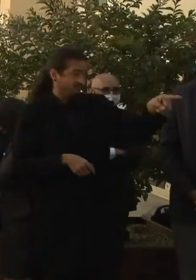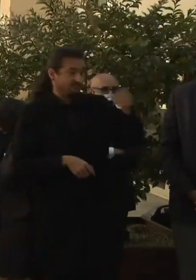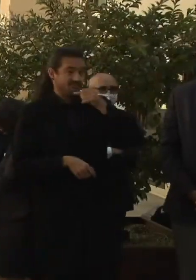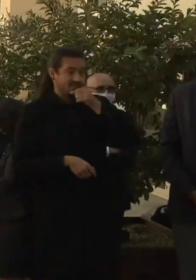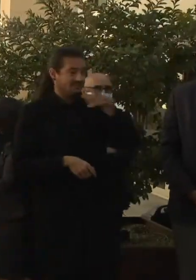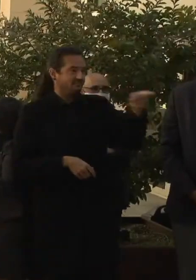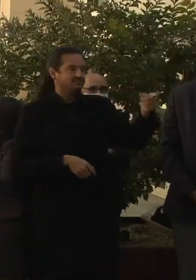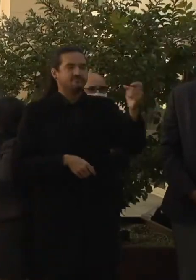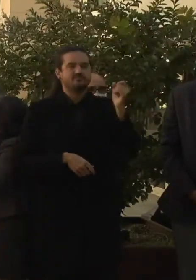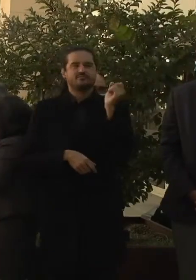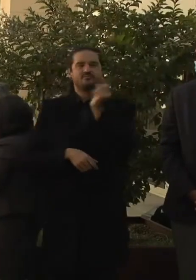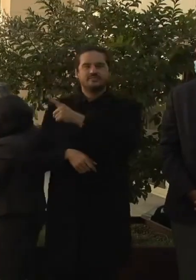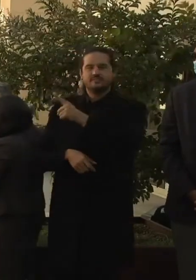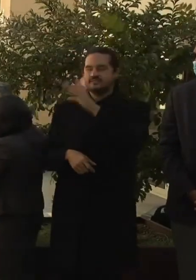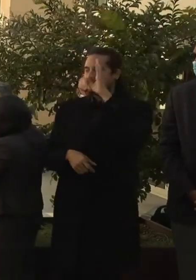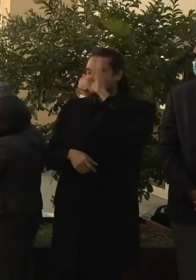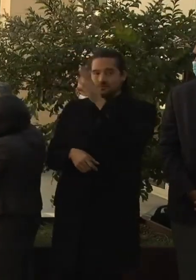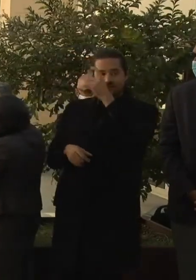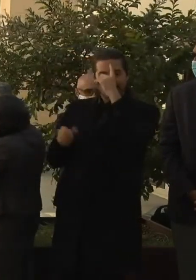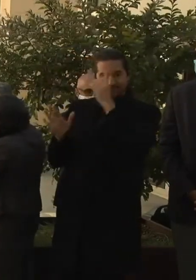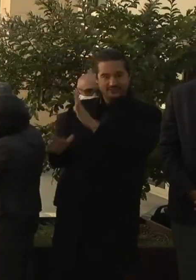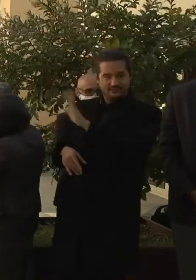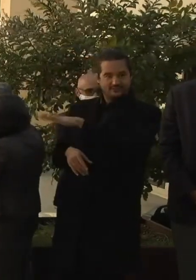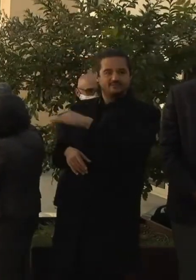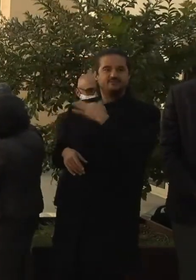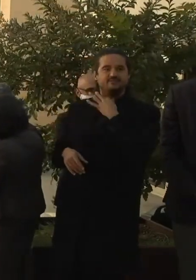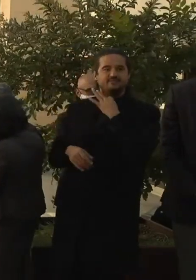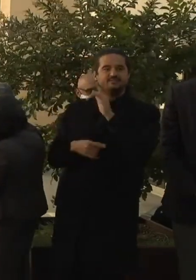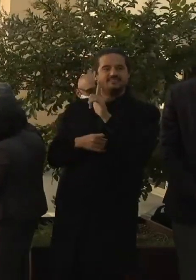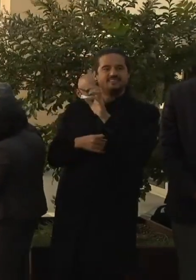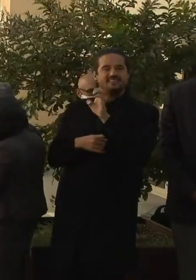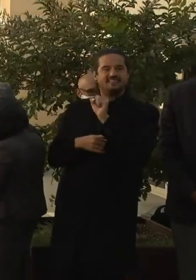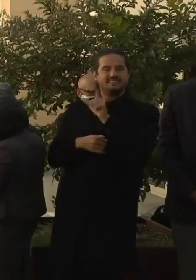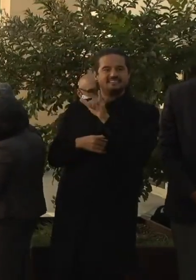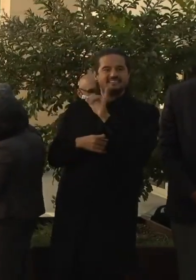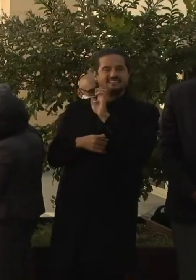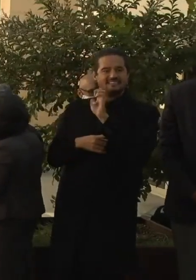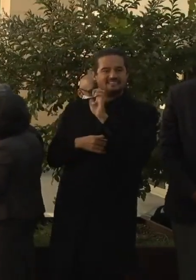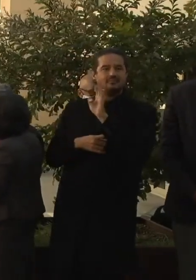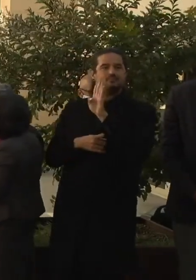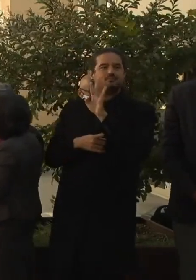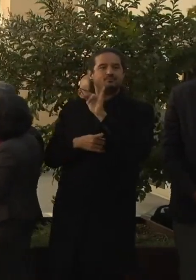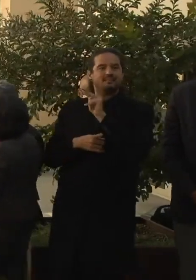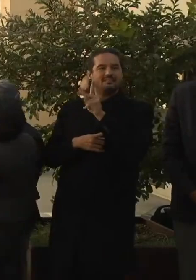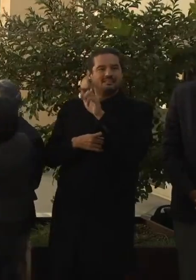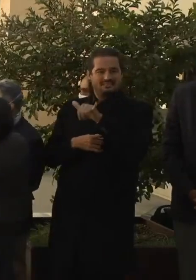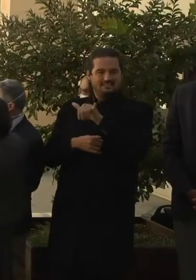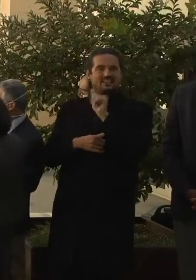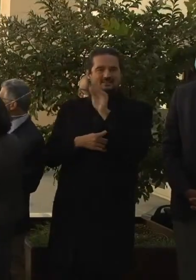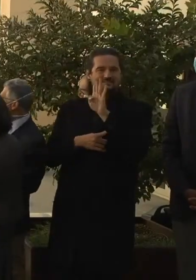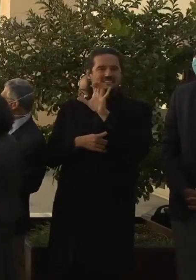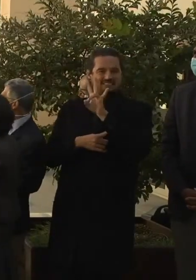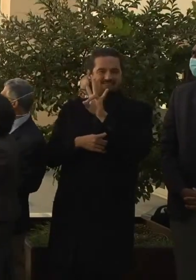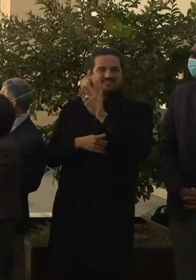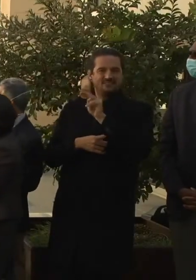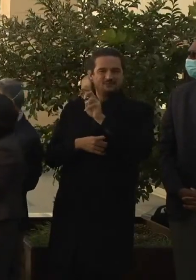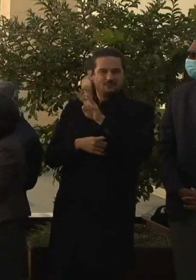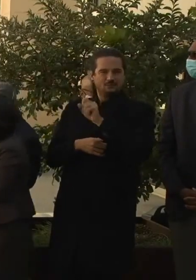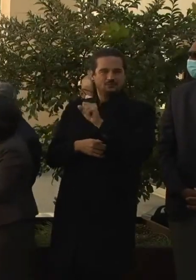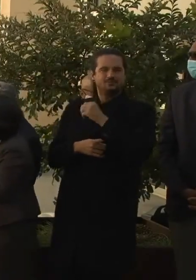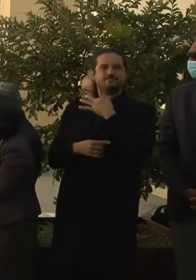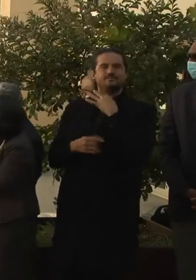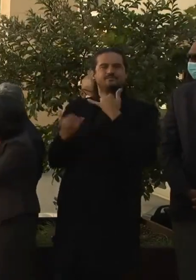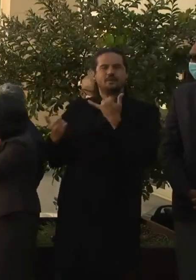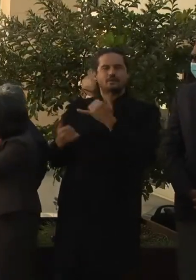Hi, Governor Newsom. Leslie Brinkley with ABC 7 News. Wanted just to follow up with a question about